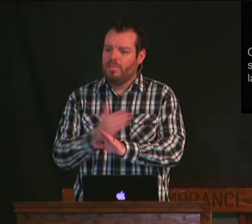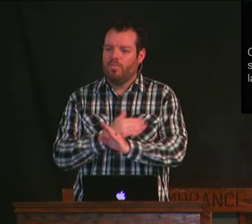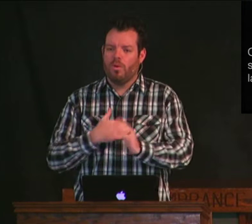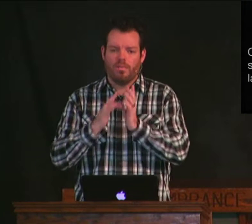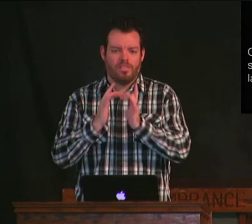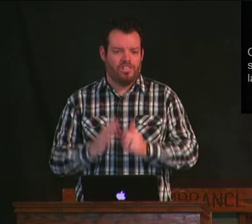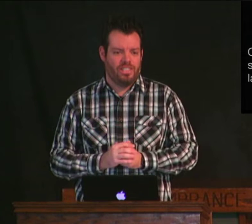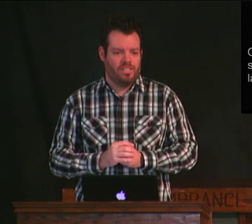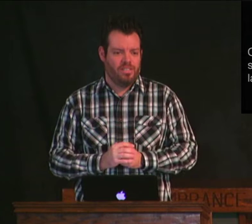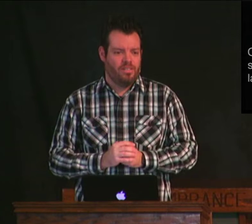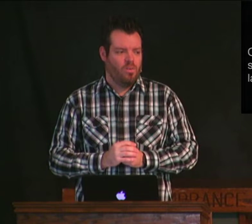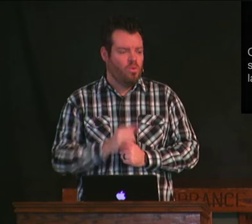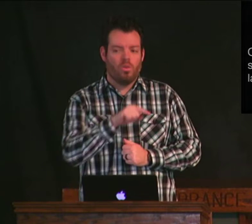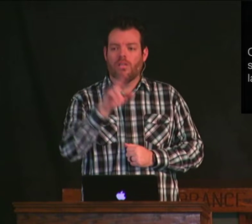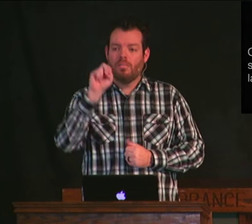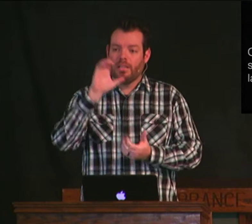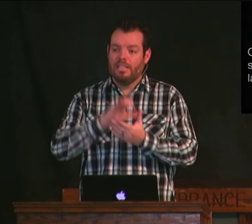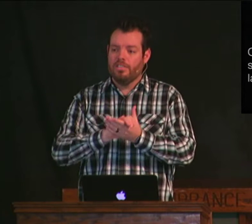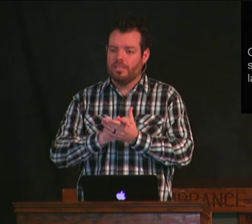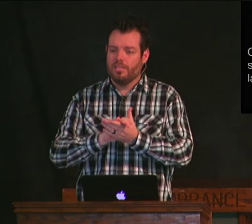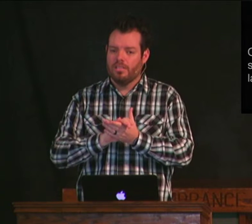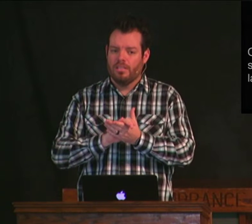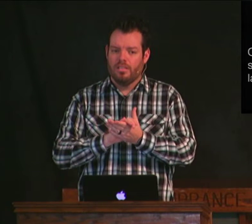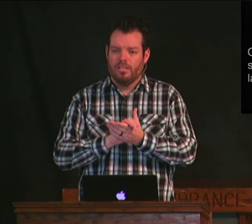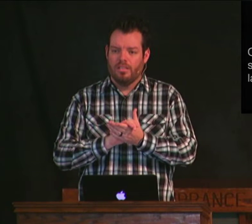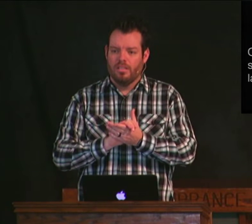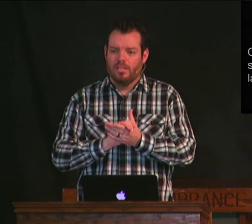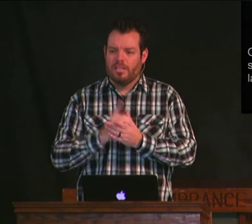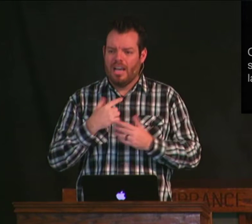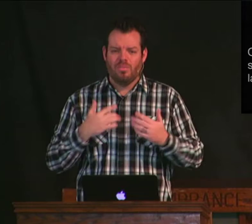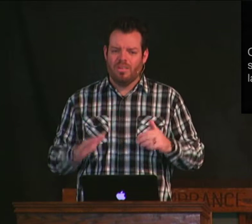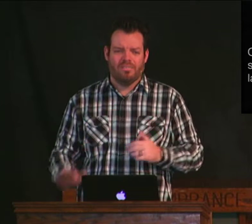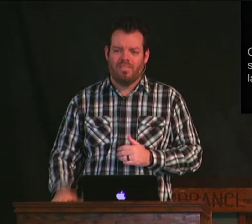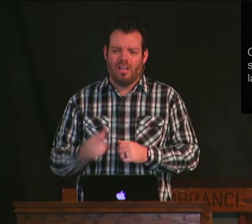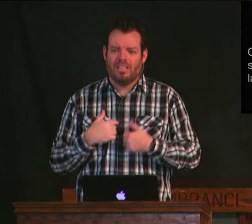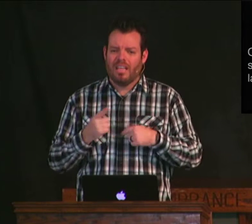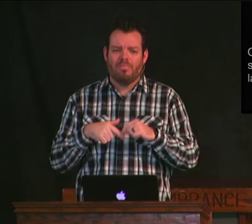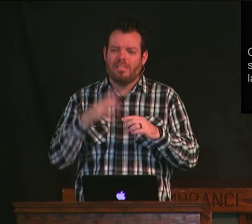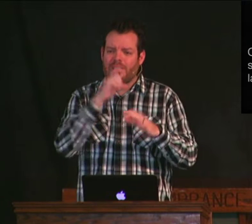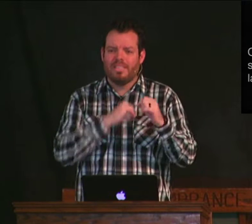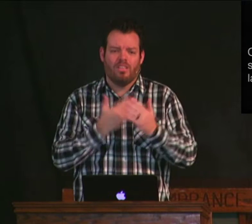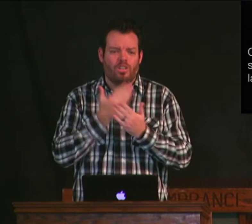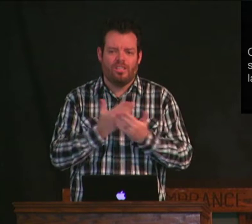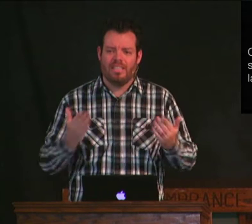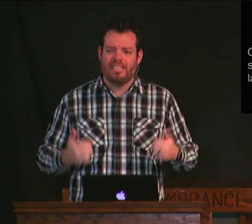Before we were Christians, or those unbelievers, they said, I don't want to follow. I'm going to miss out the good things in